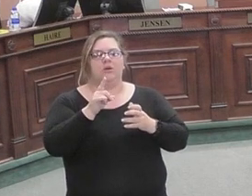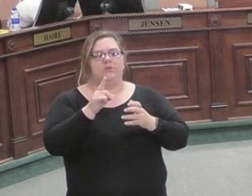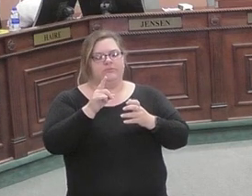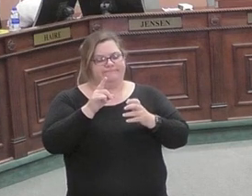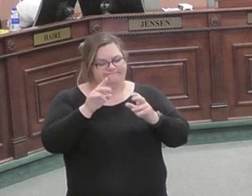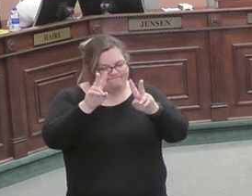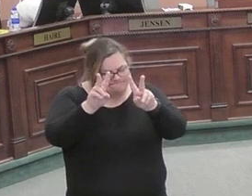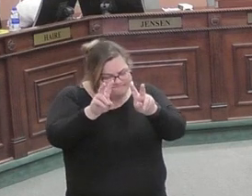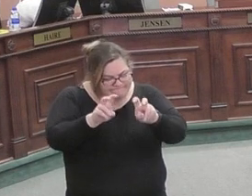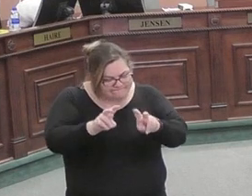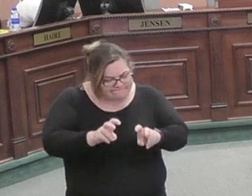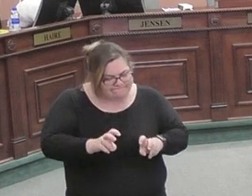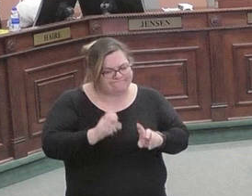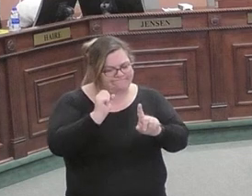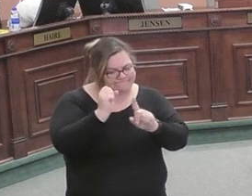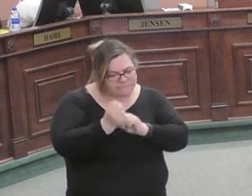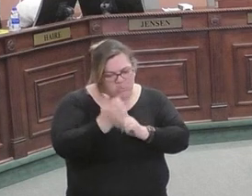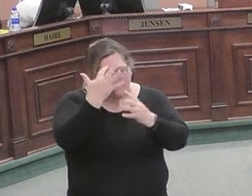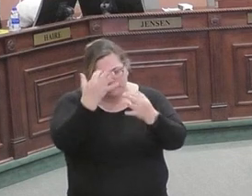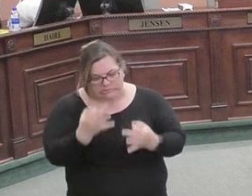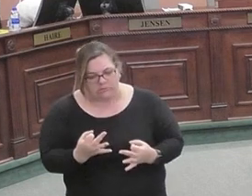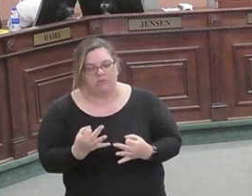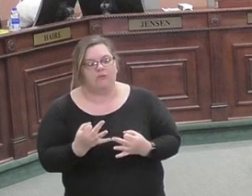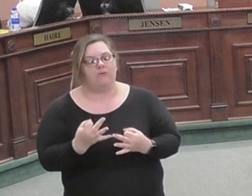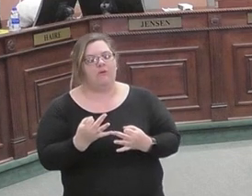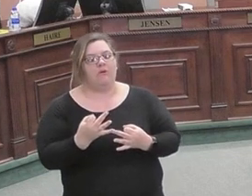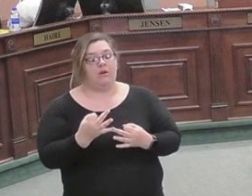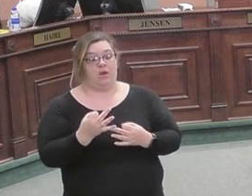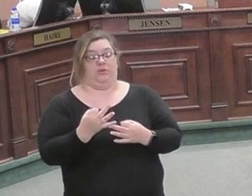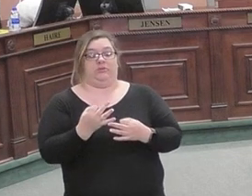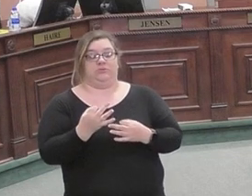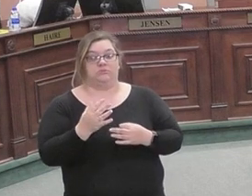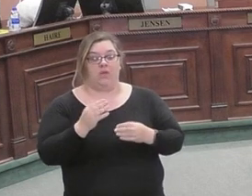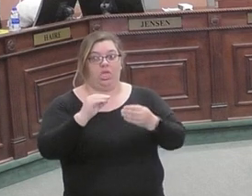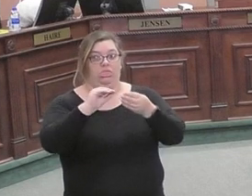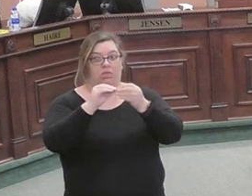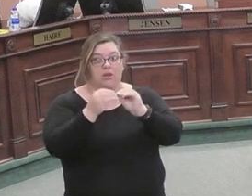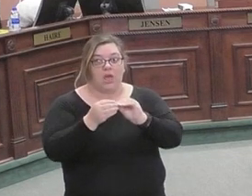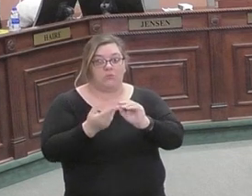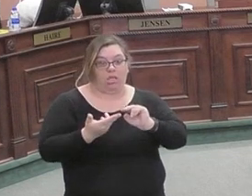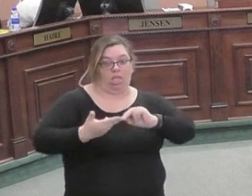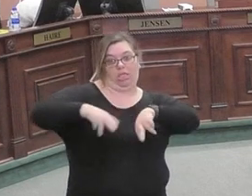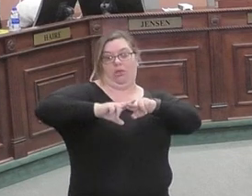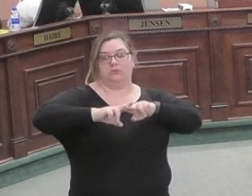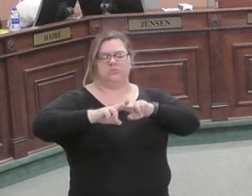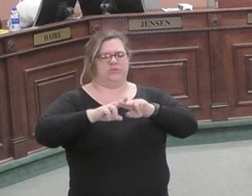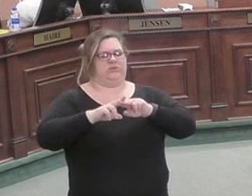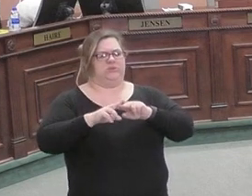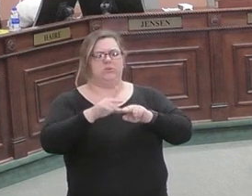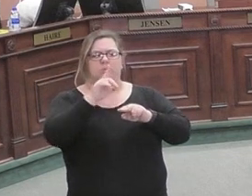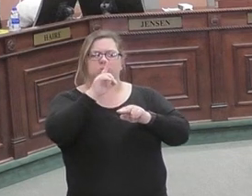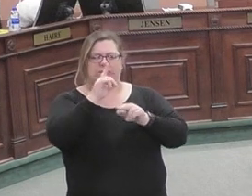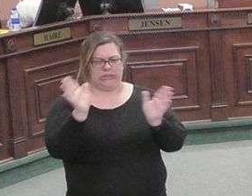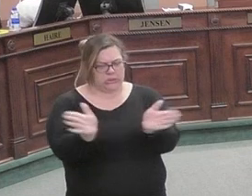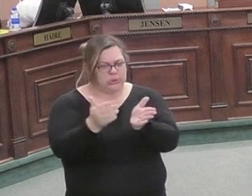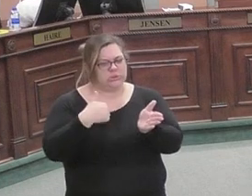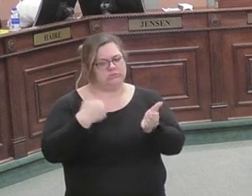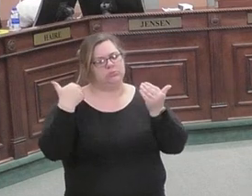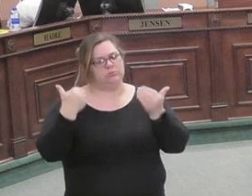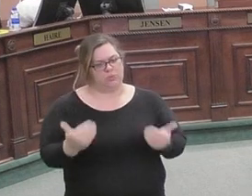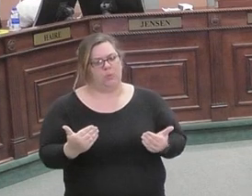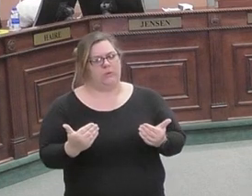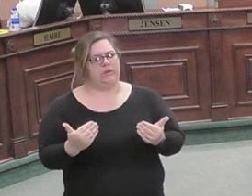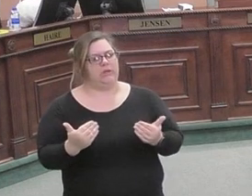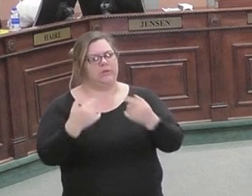decision. And the sharp increase of the numbers of cases that we have here in Cumberland County kind of prompted me to make